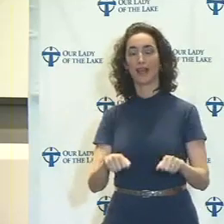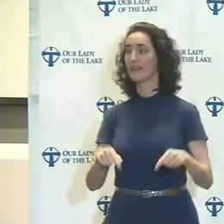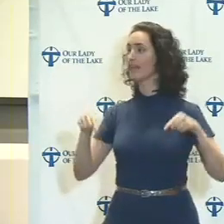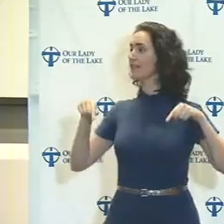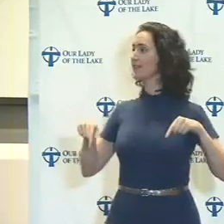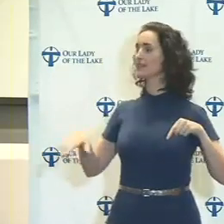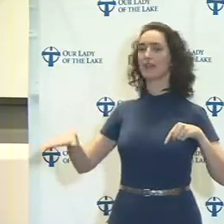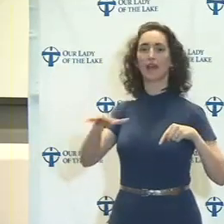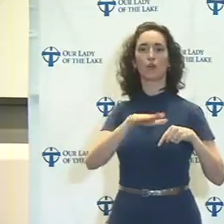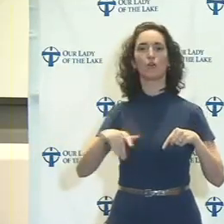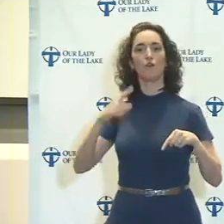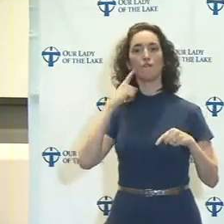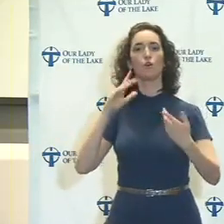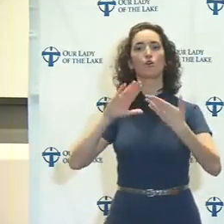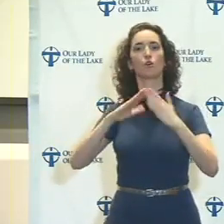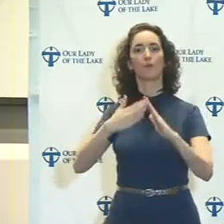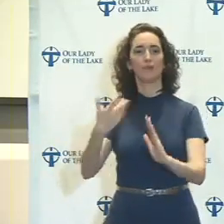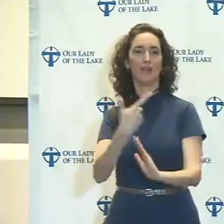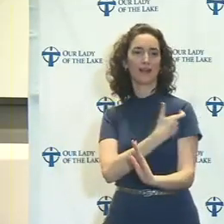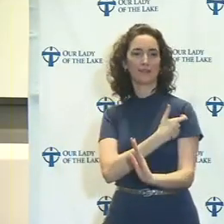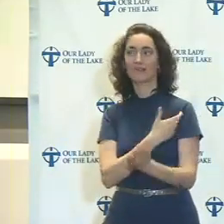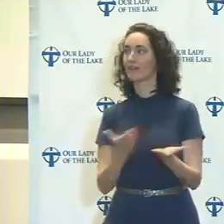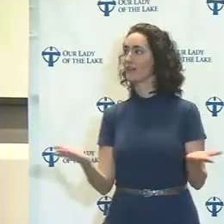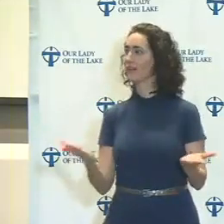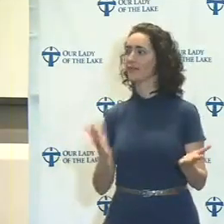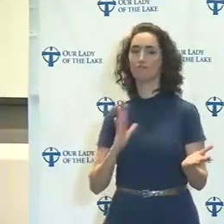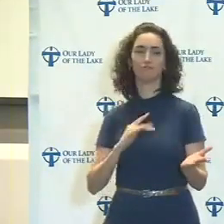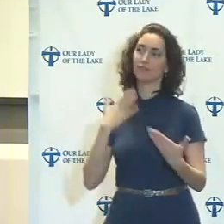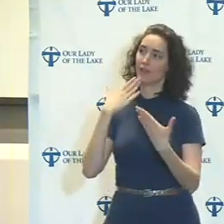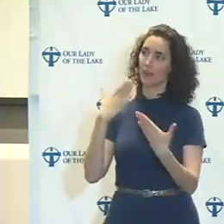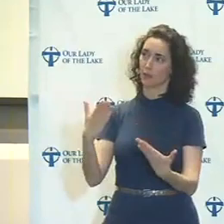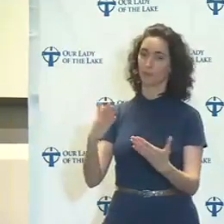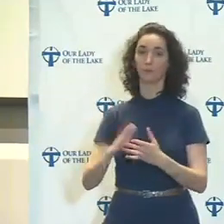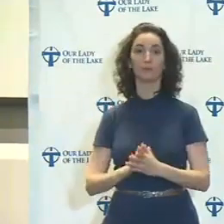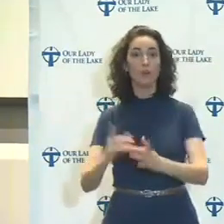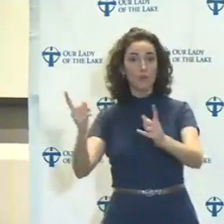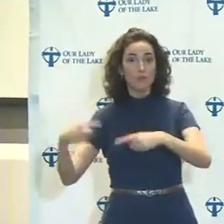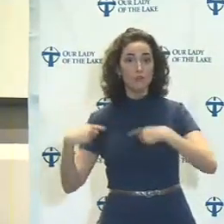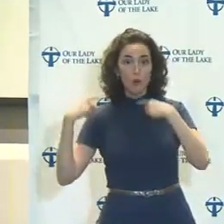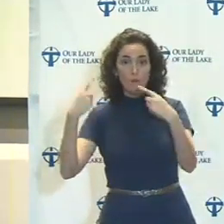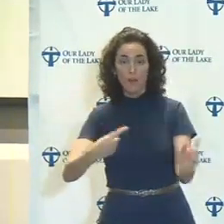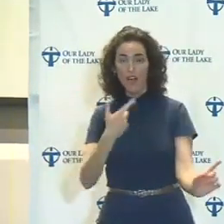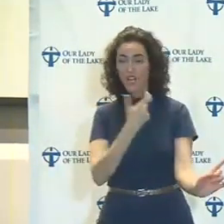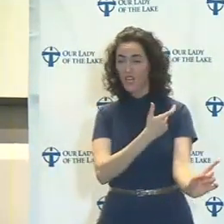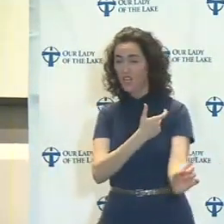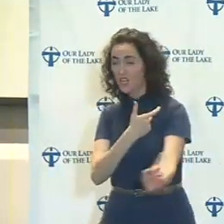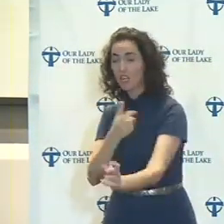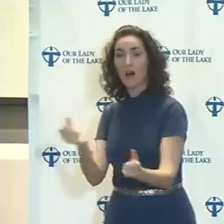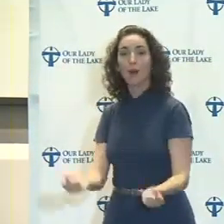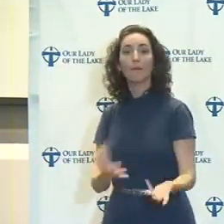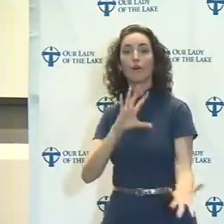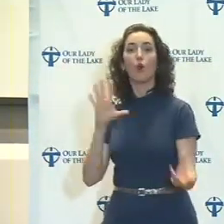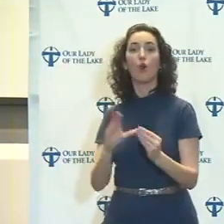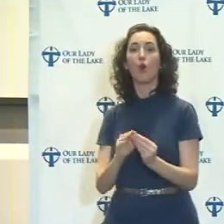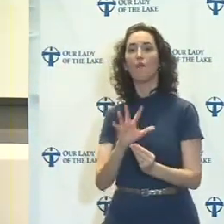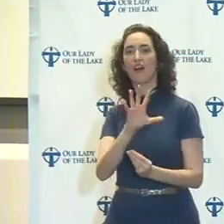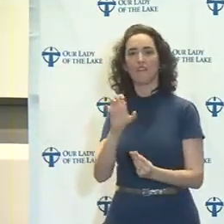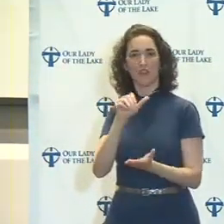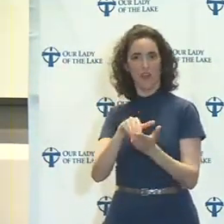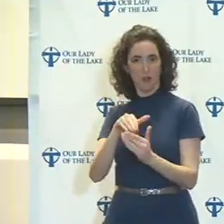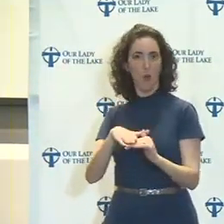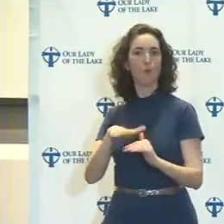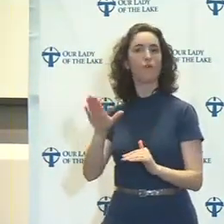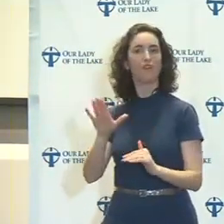community vaccination site. To date, we have administered more than 500,000 doses of the